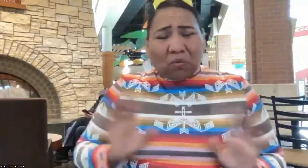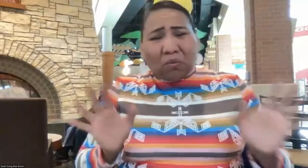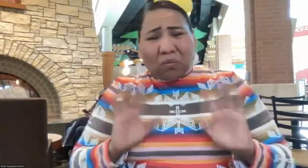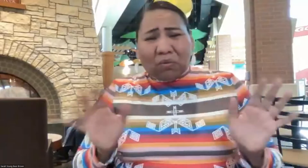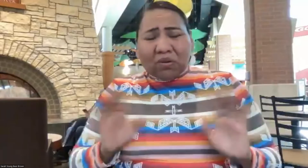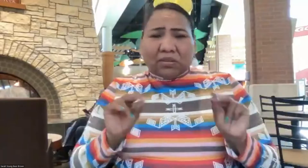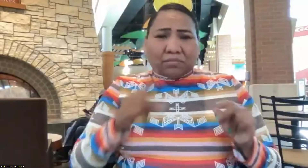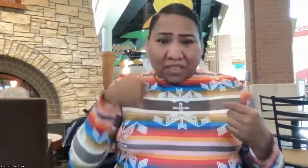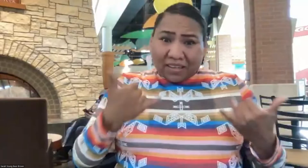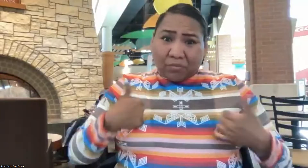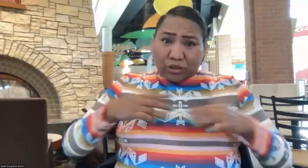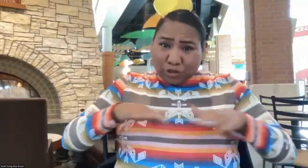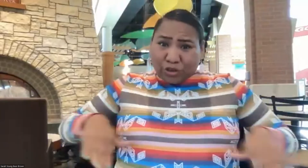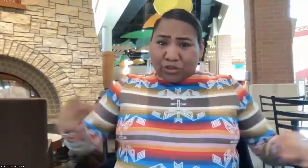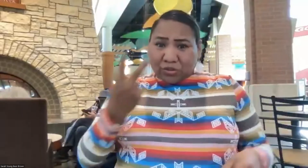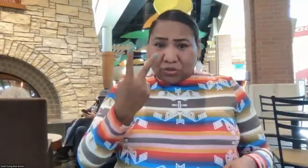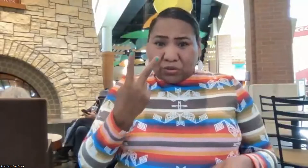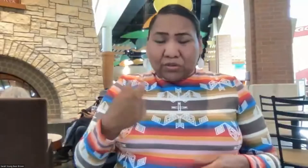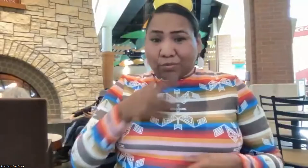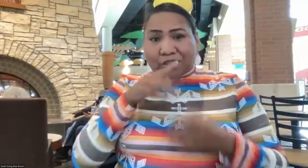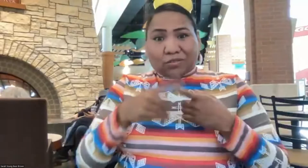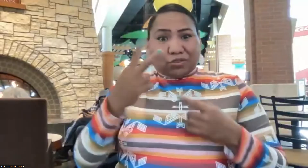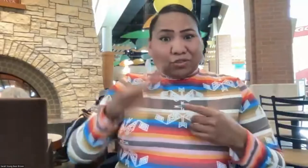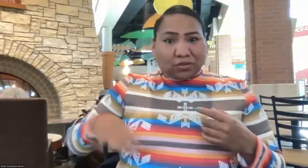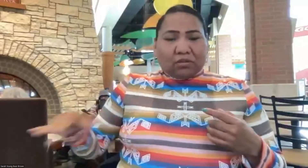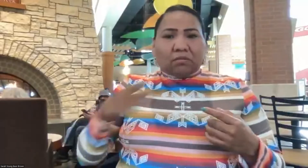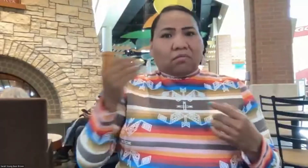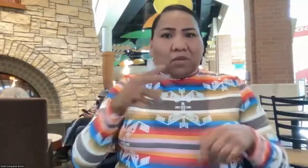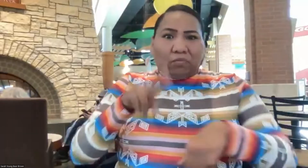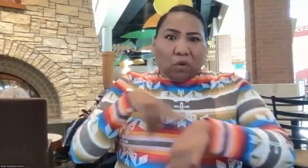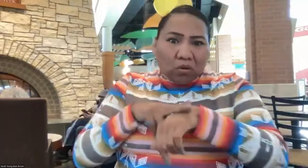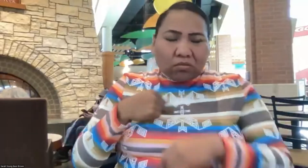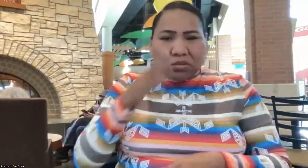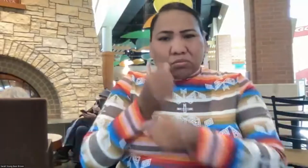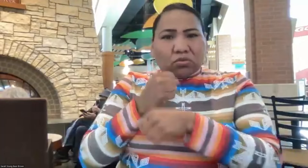I saw how many tribes had lost some of their traditions, some of their culture and their language.